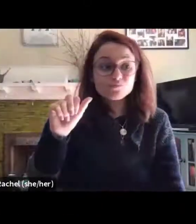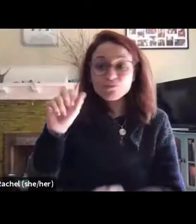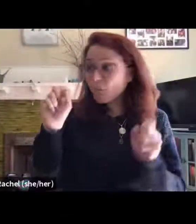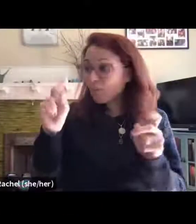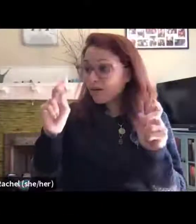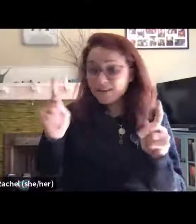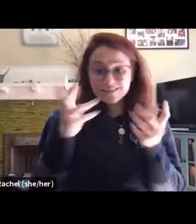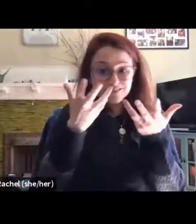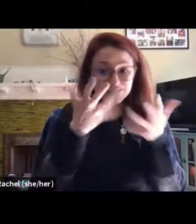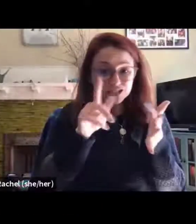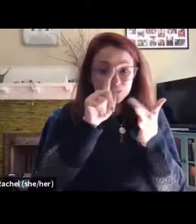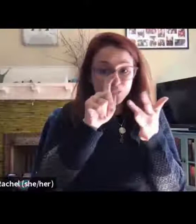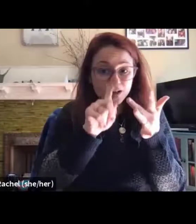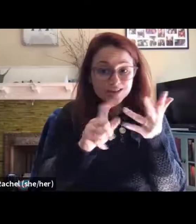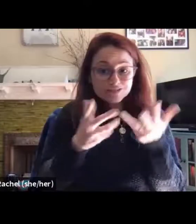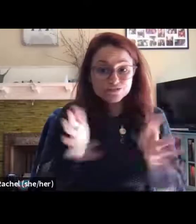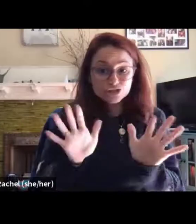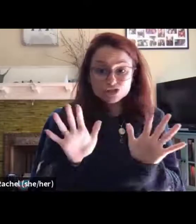questions?